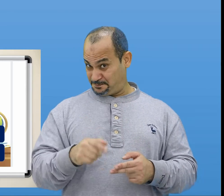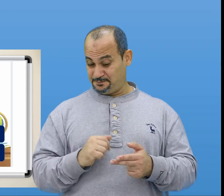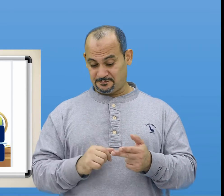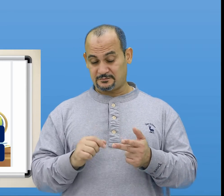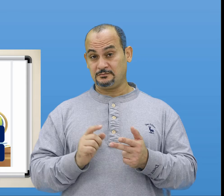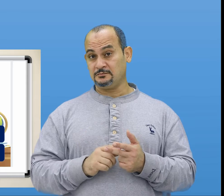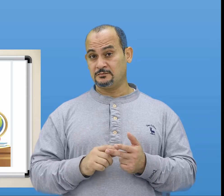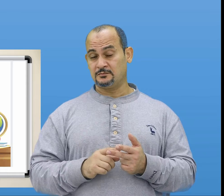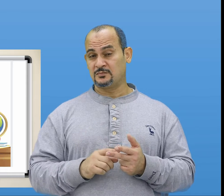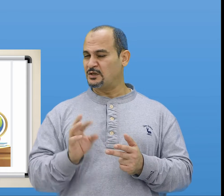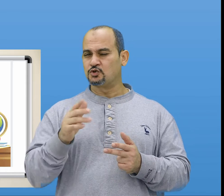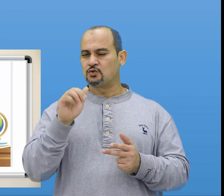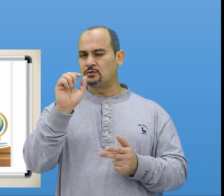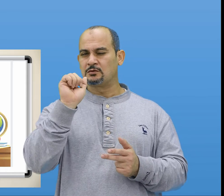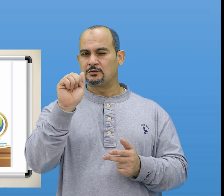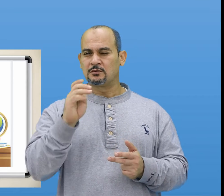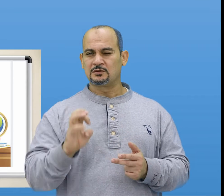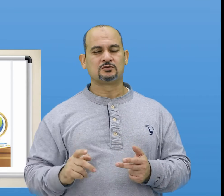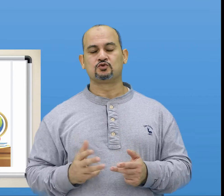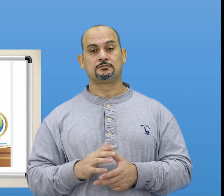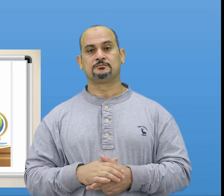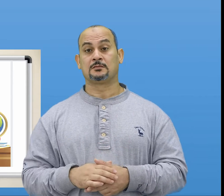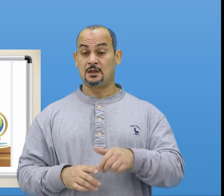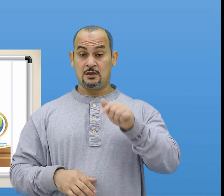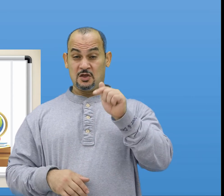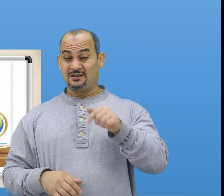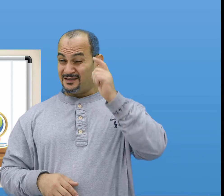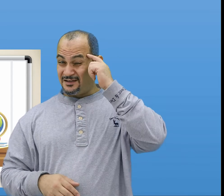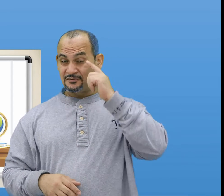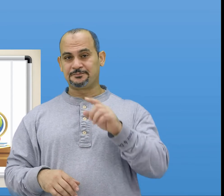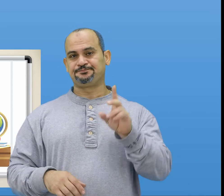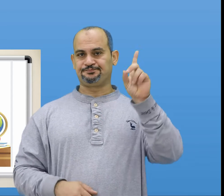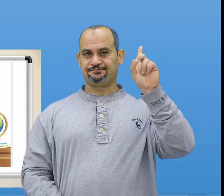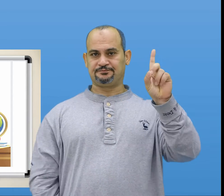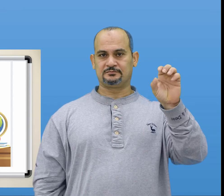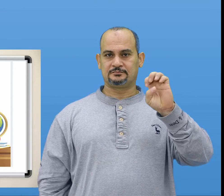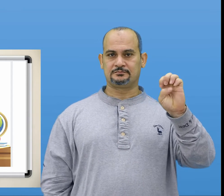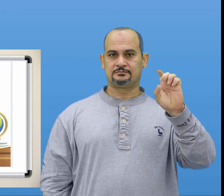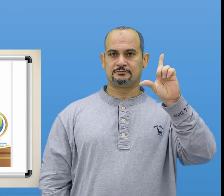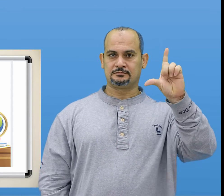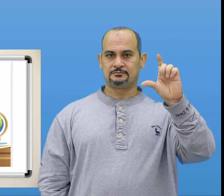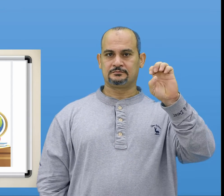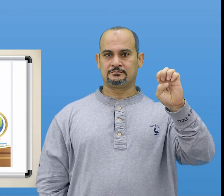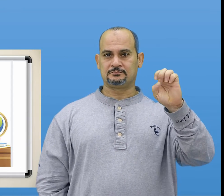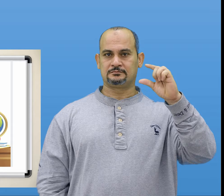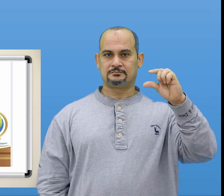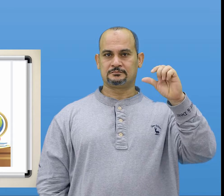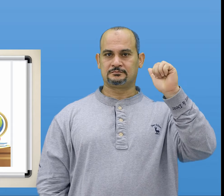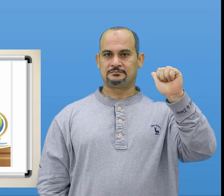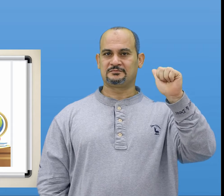milestone. Now let's go to the next one. We have 5 more words, and we can see a man traveling